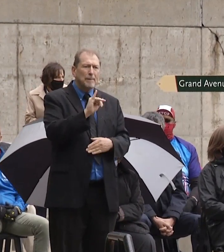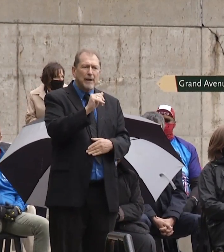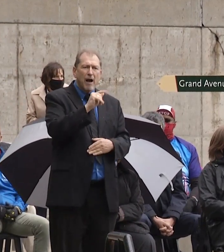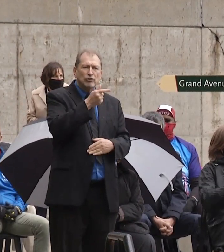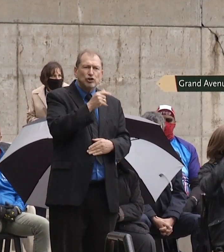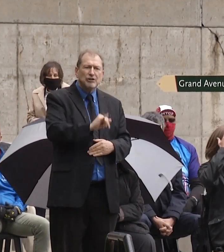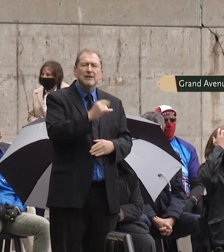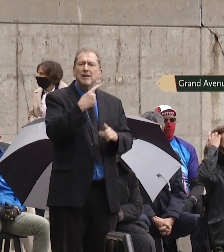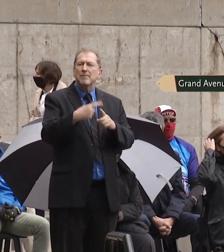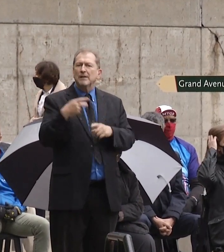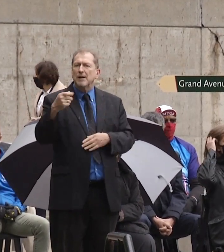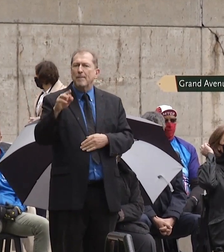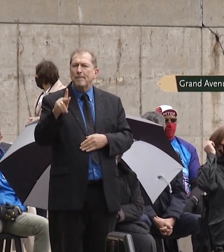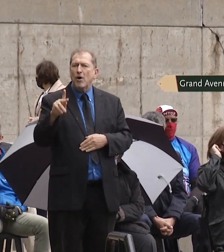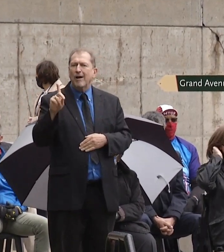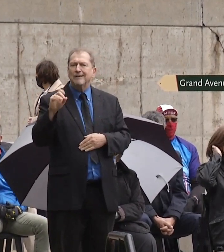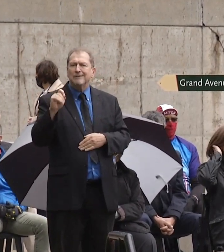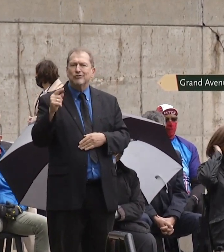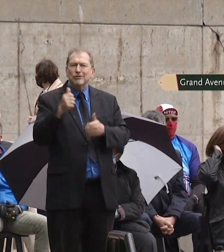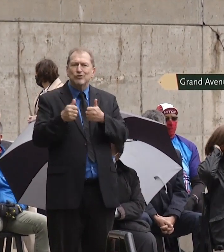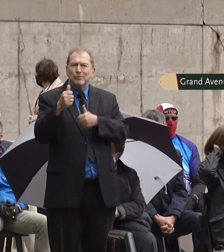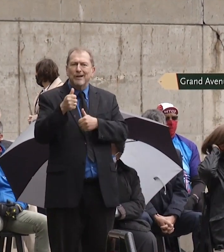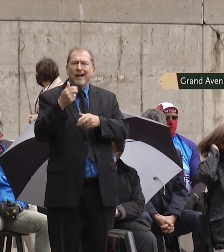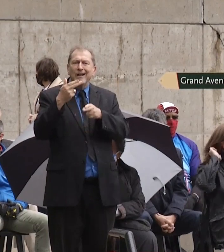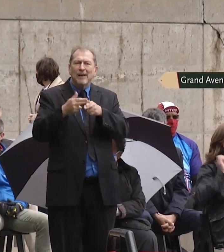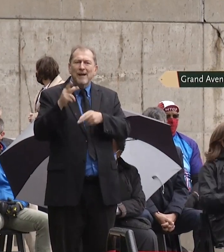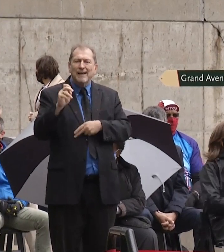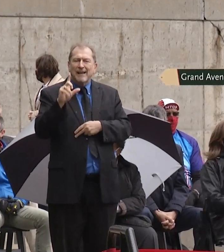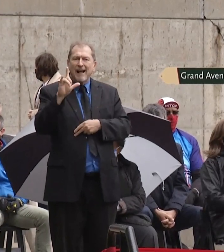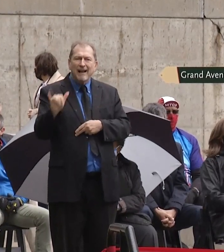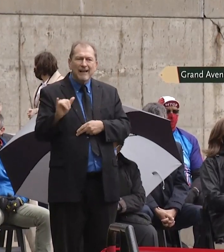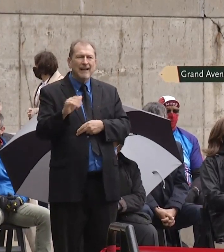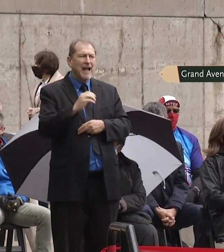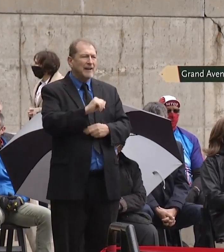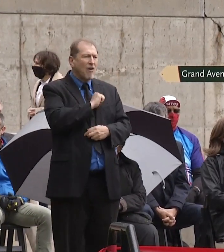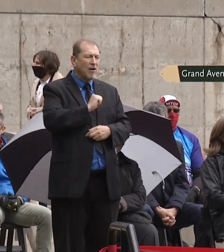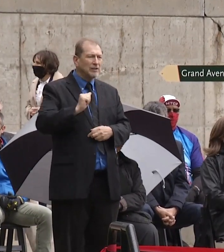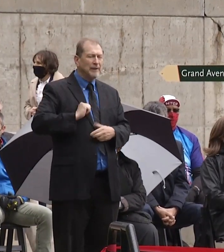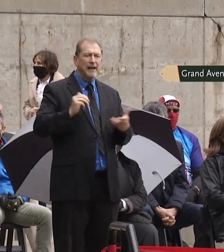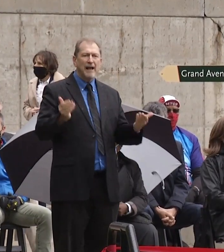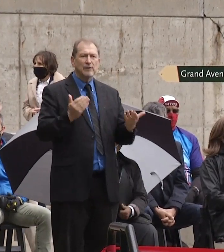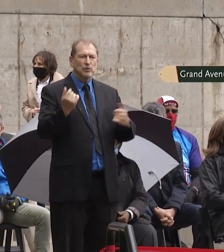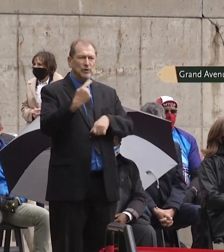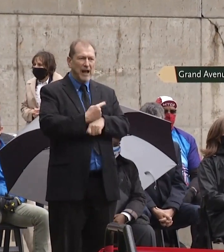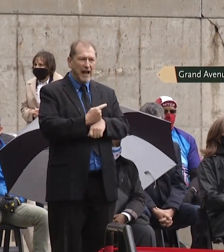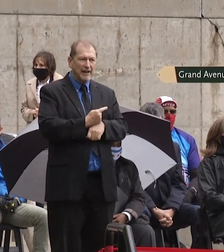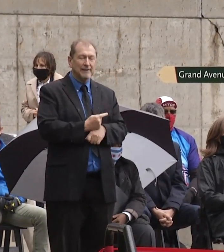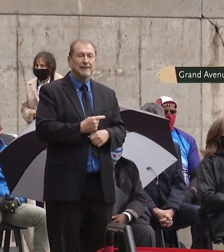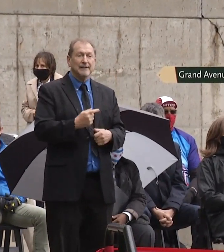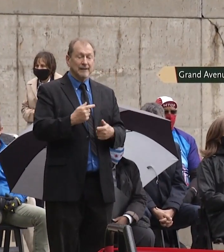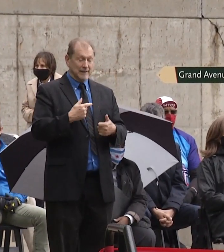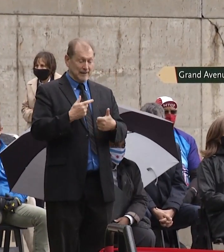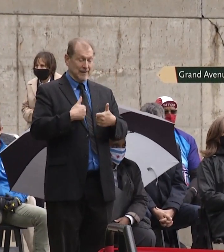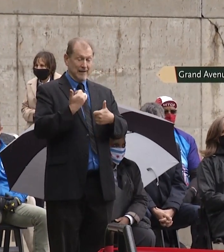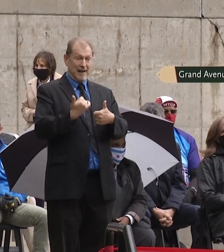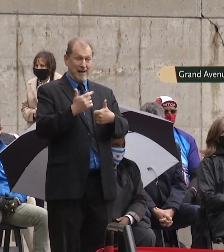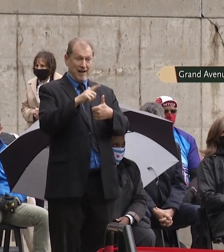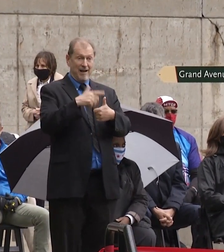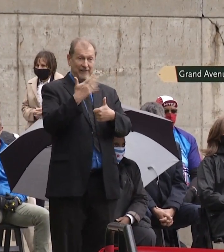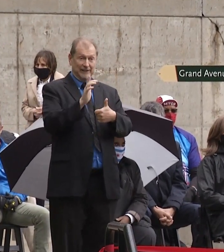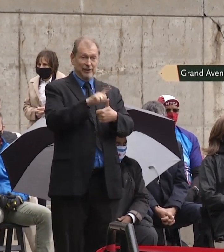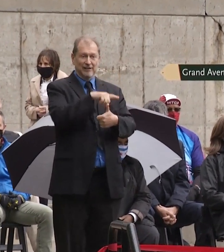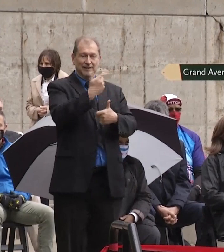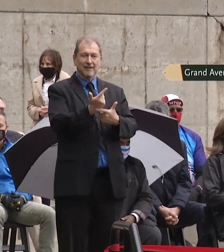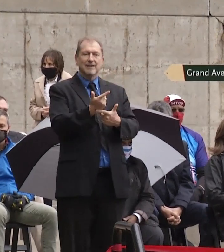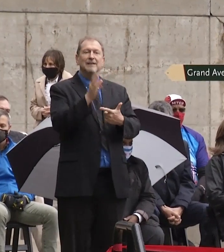Biagi, Park District Superintendent Kelly, and Alderman Hopkins for being here today. And without further ado, it's my great pleasure to introduce to